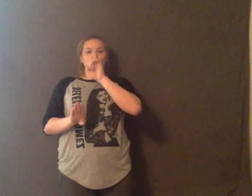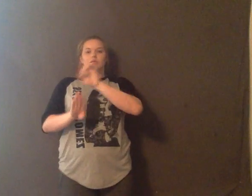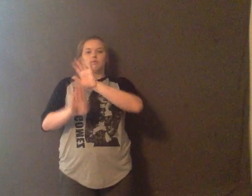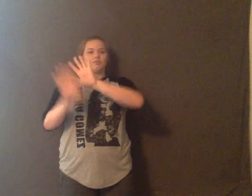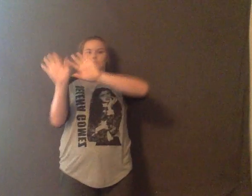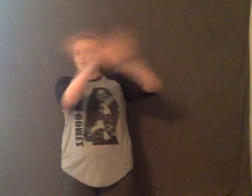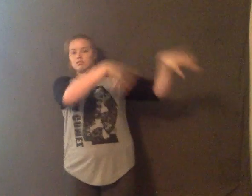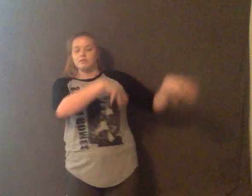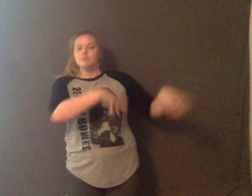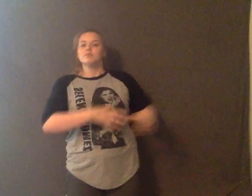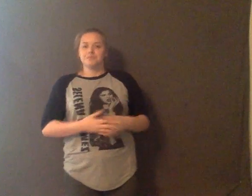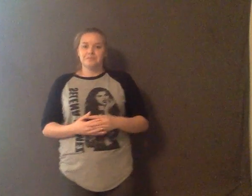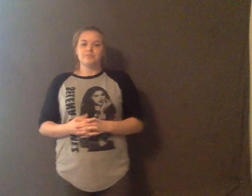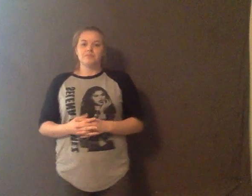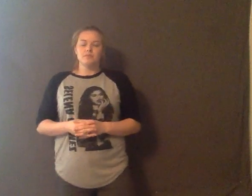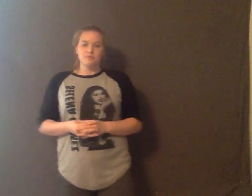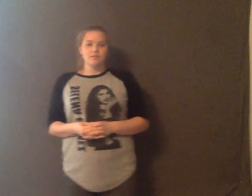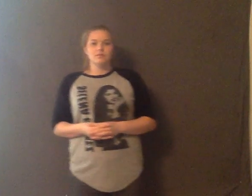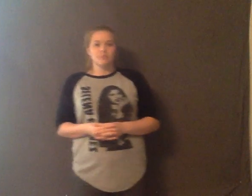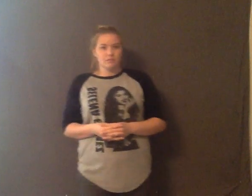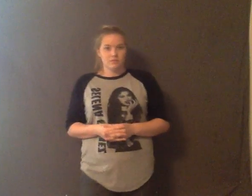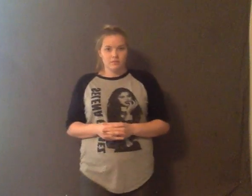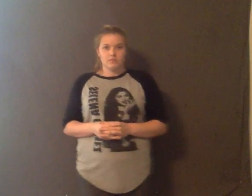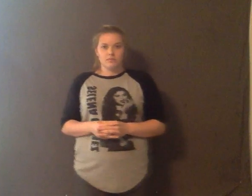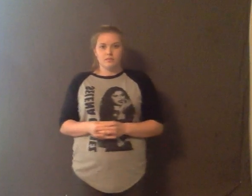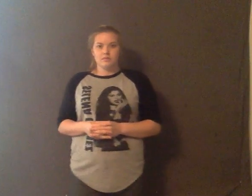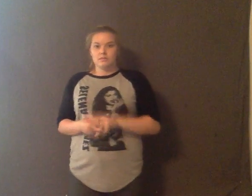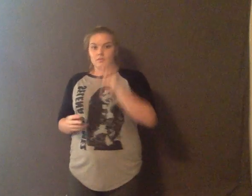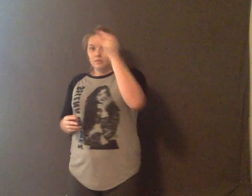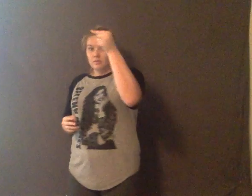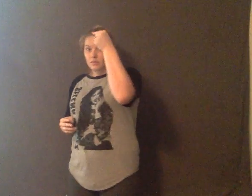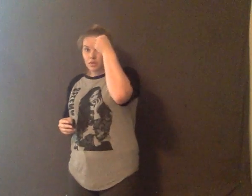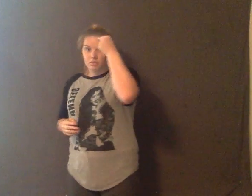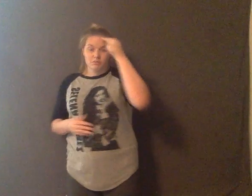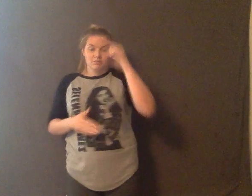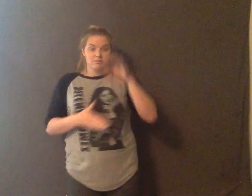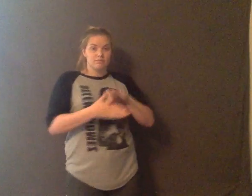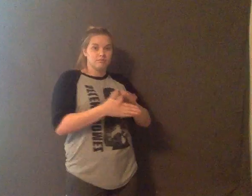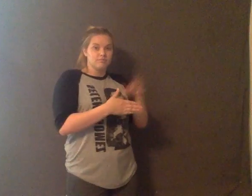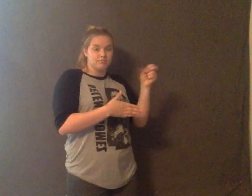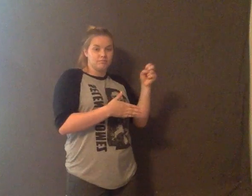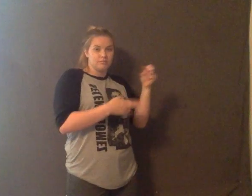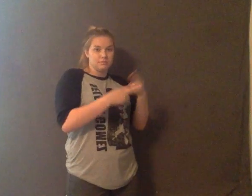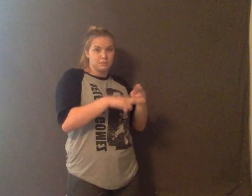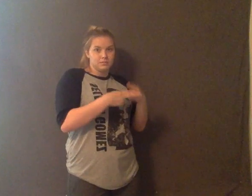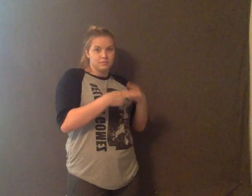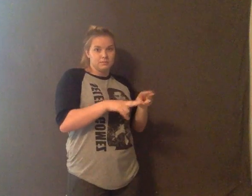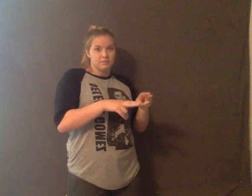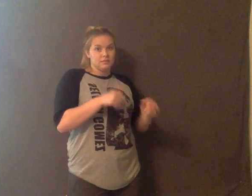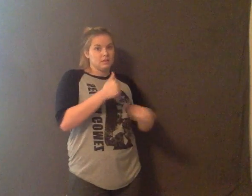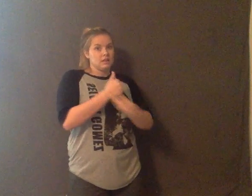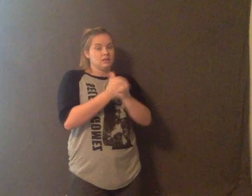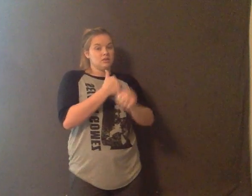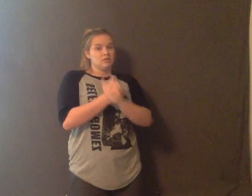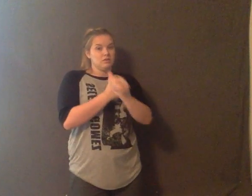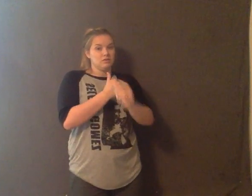I finally realized how deep the collusion truly is between government and these industries, and how dangerous it could be to expose them. These concerns